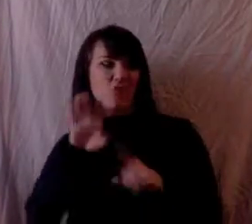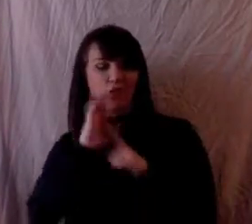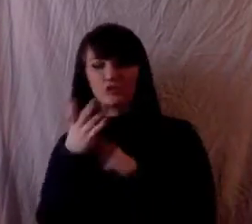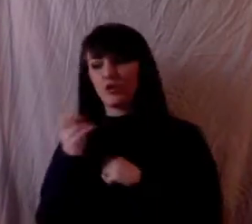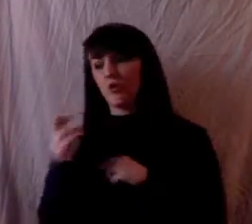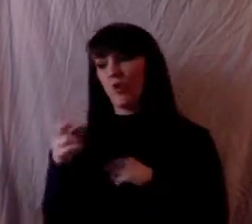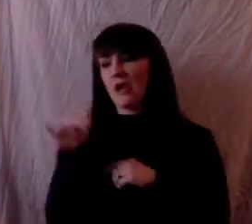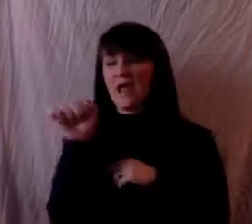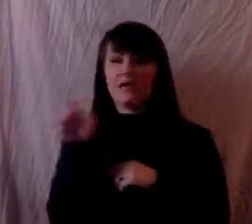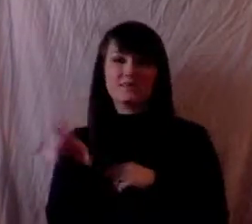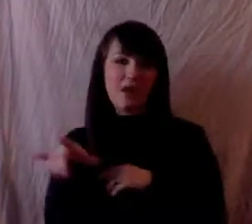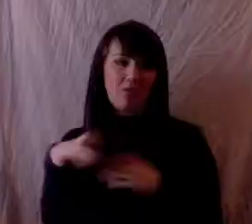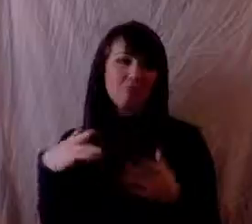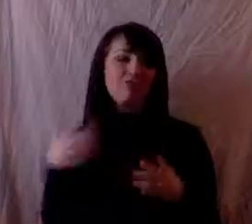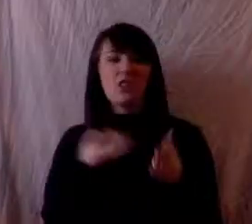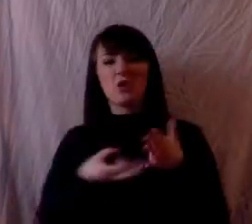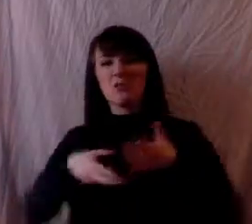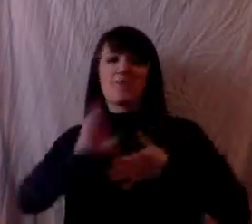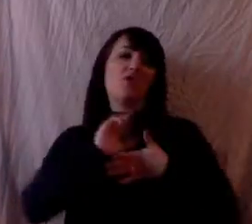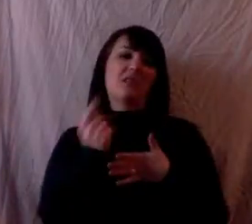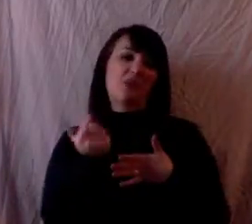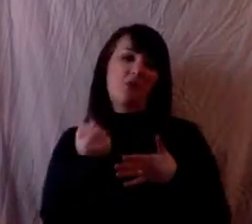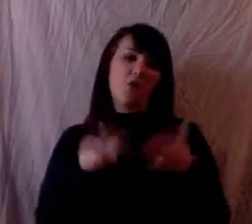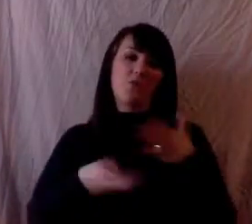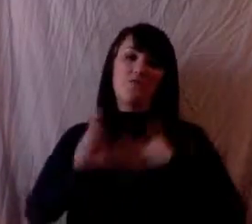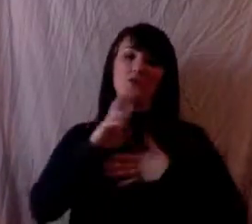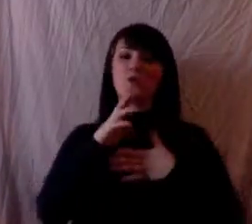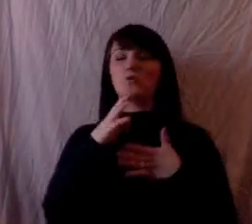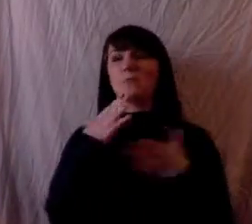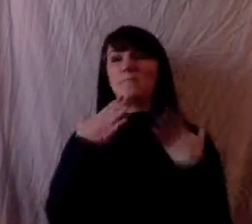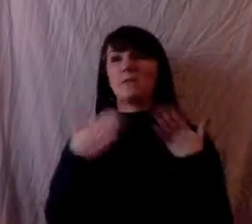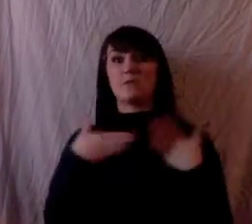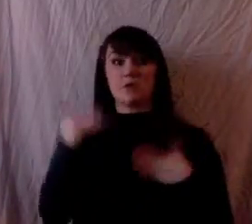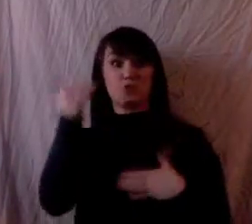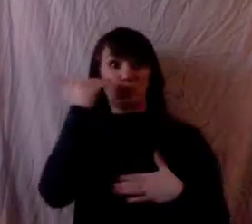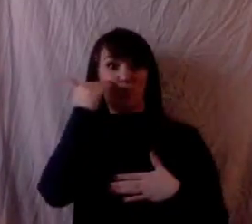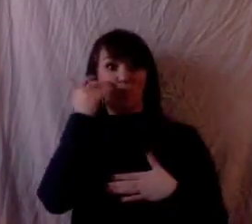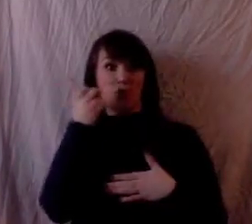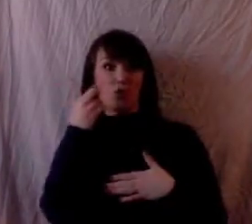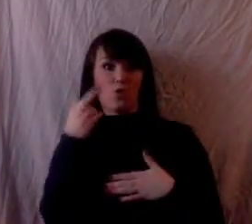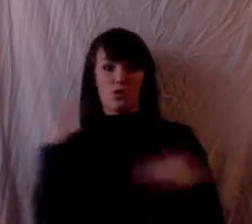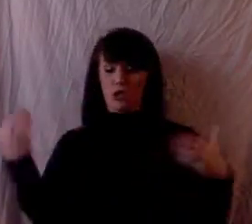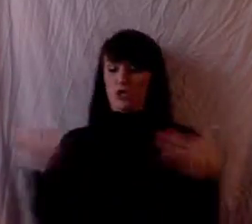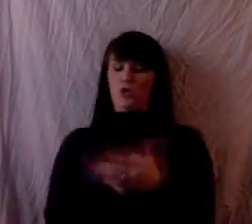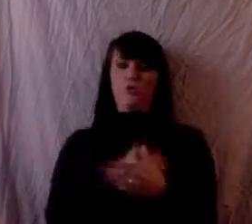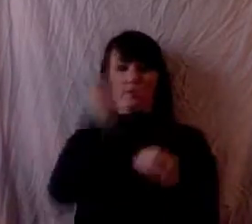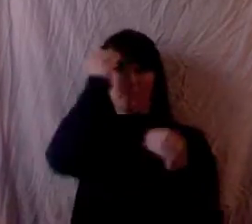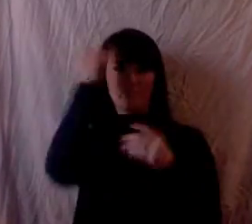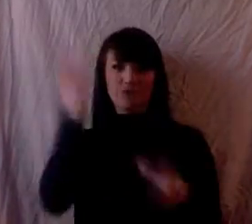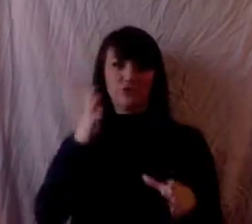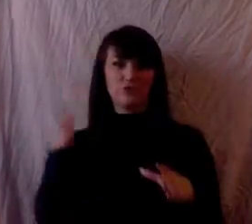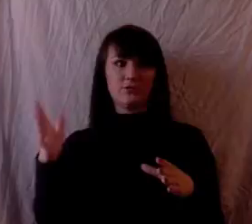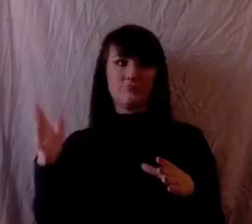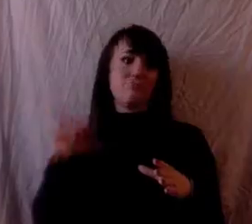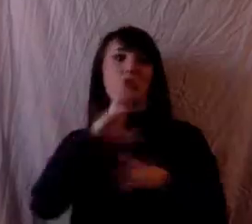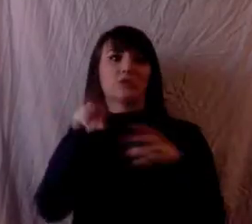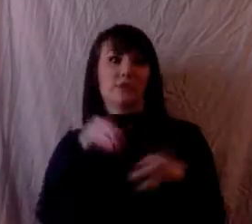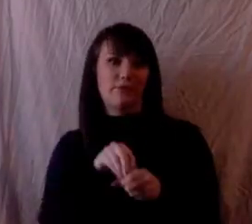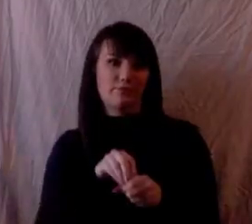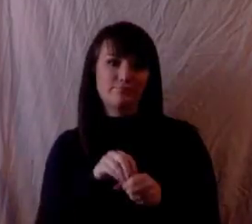some of you, this will be very familiar information, and for some of you, this will be completely new. So just with that in mind, I'd like to talk first of